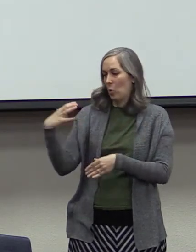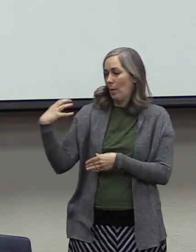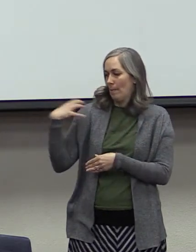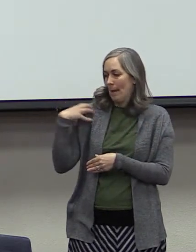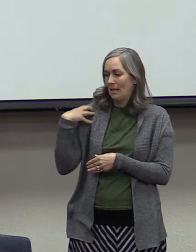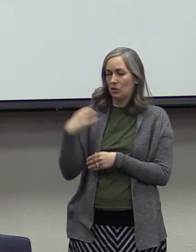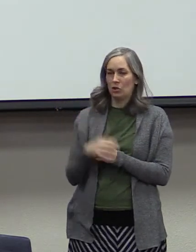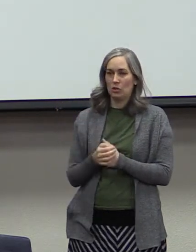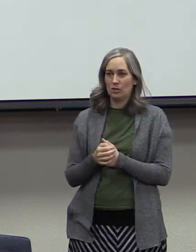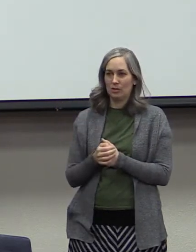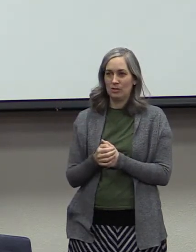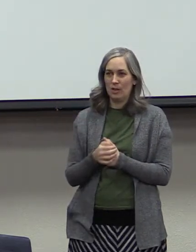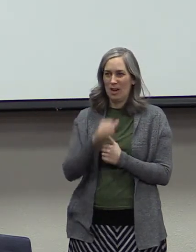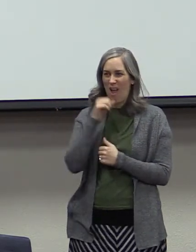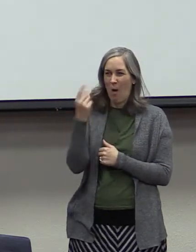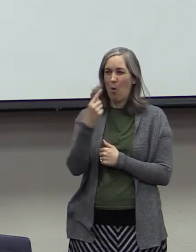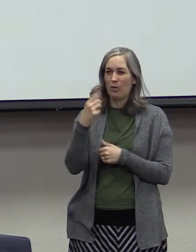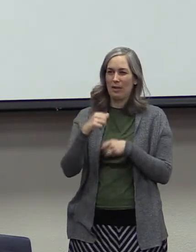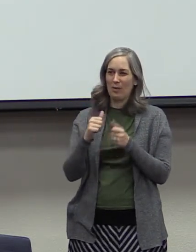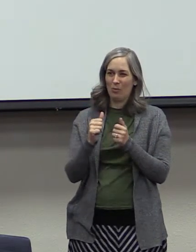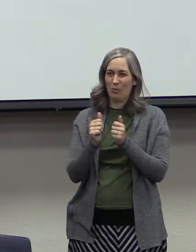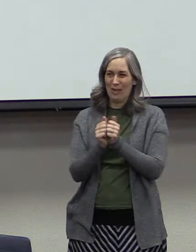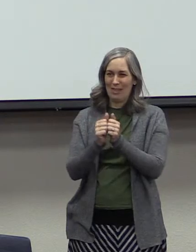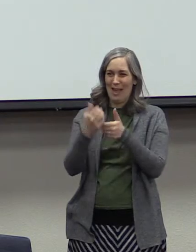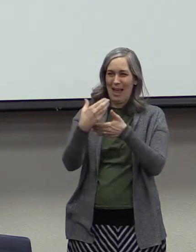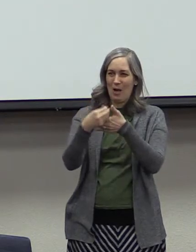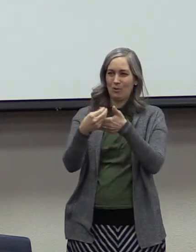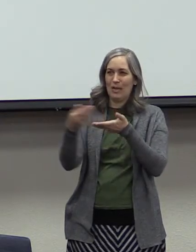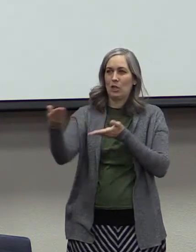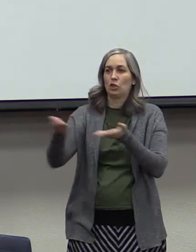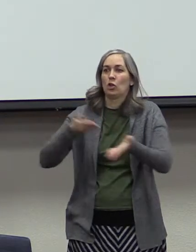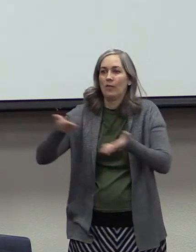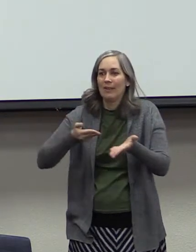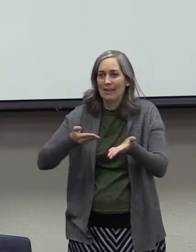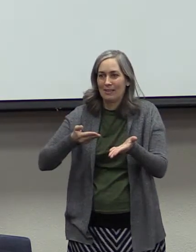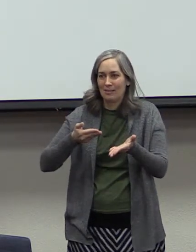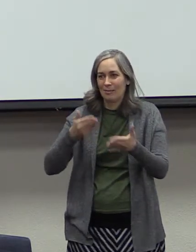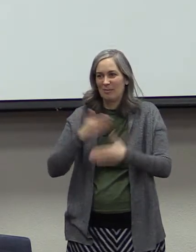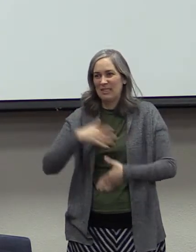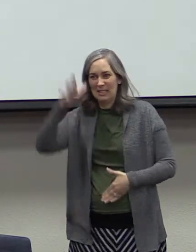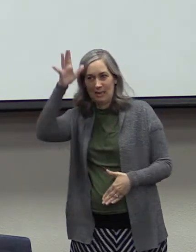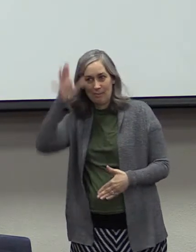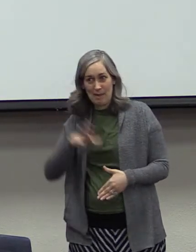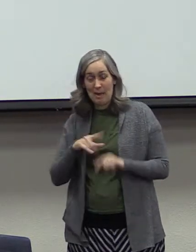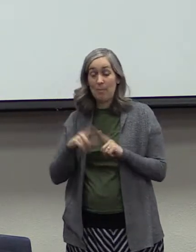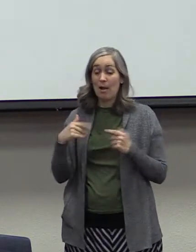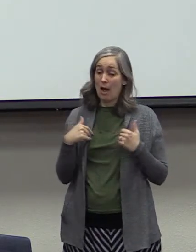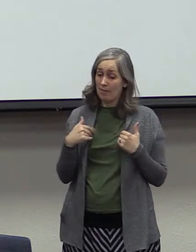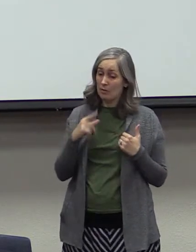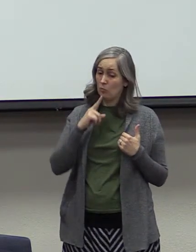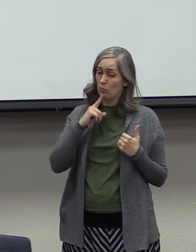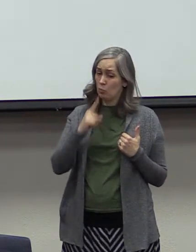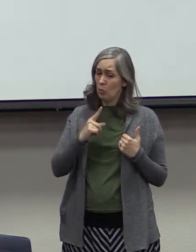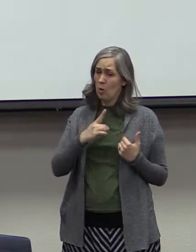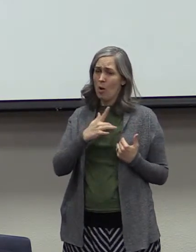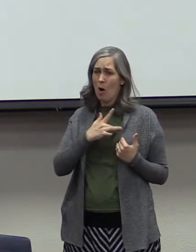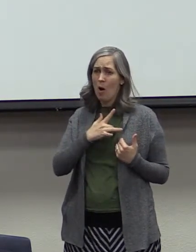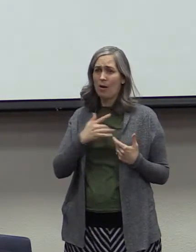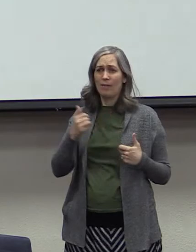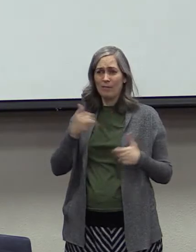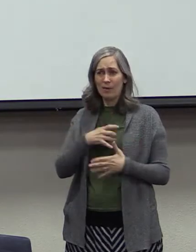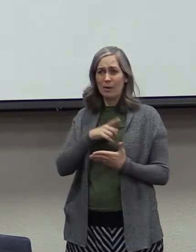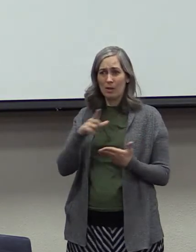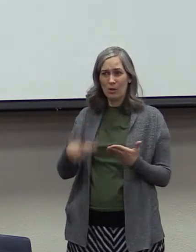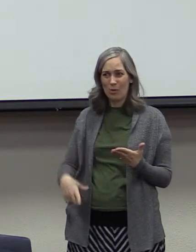with external service only as those who merely please men, but with sincerity of heart, fearing the Lord. So don't just serve